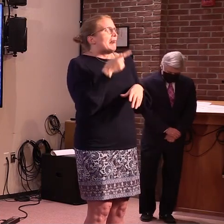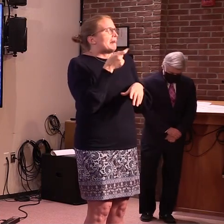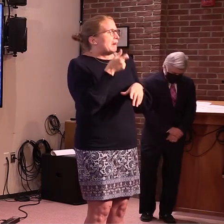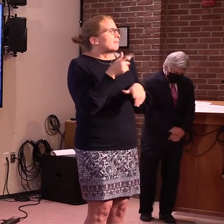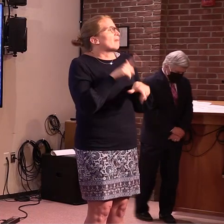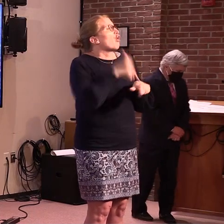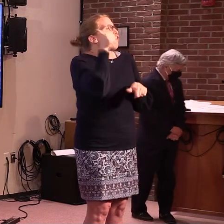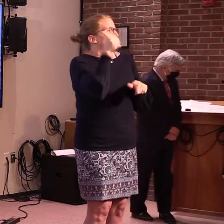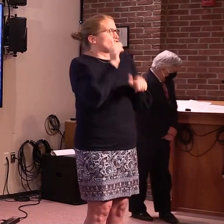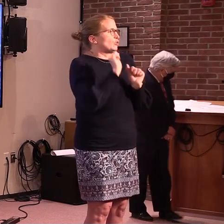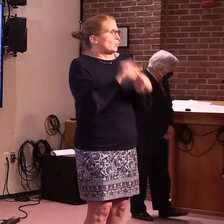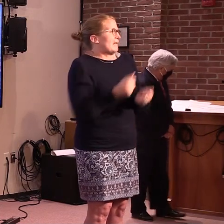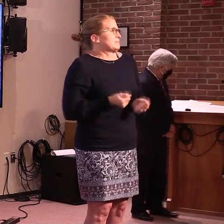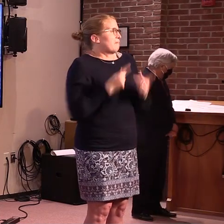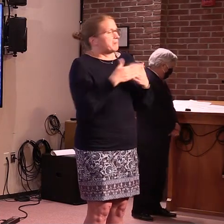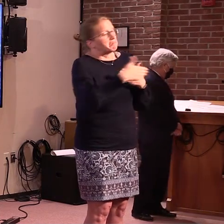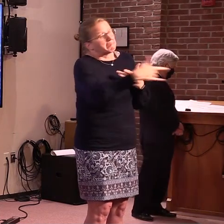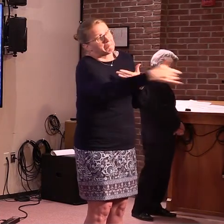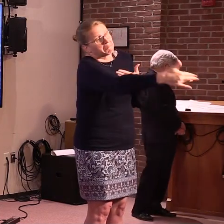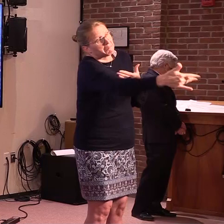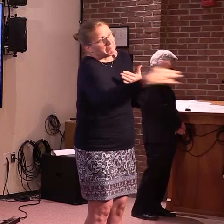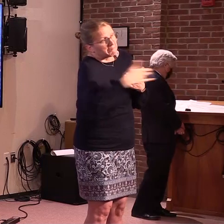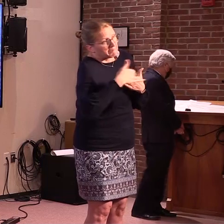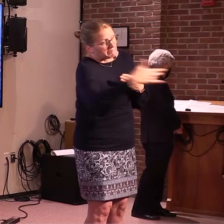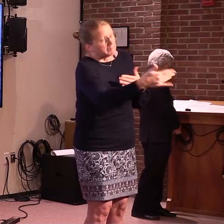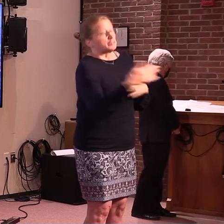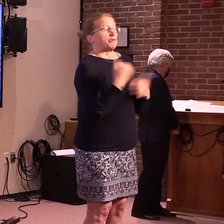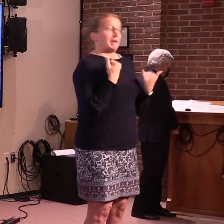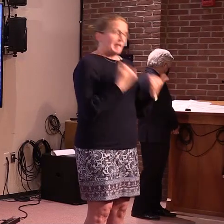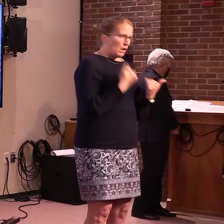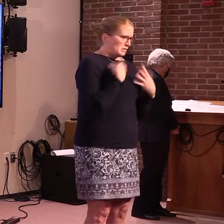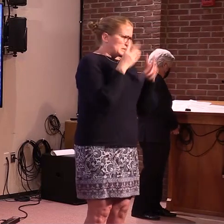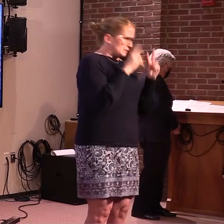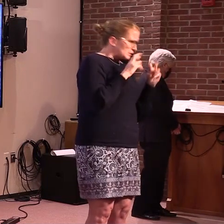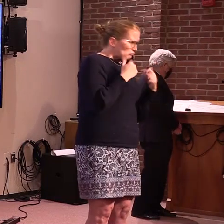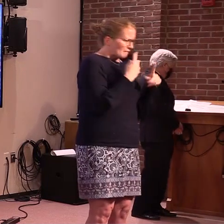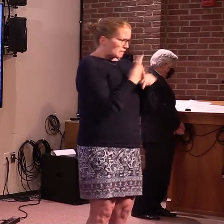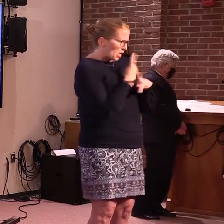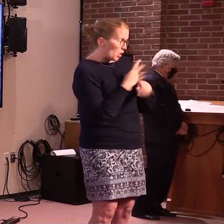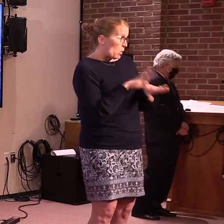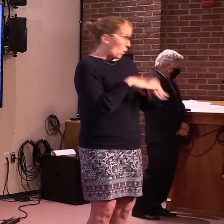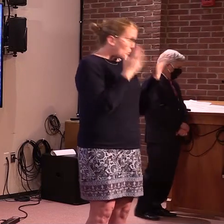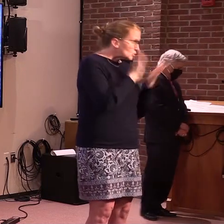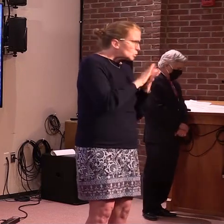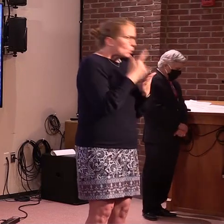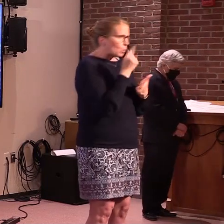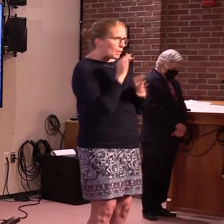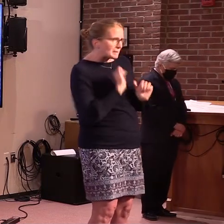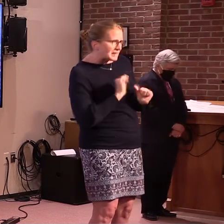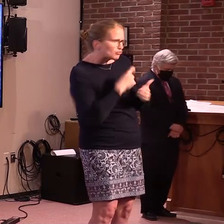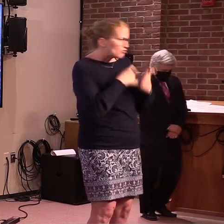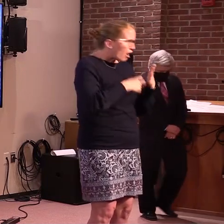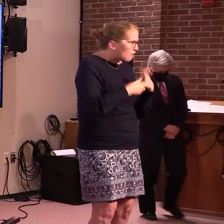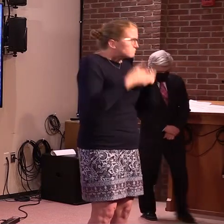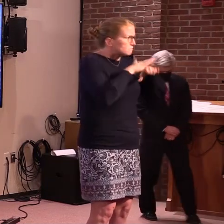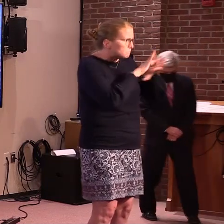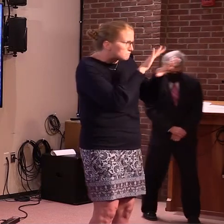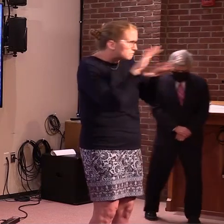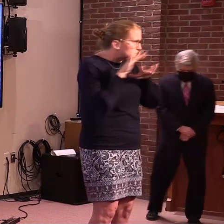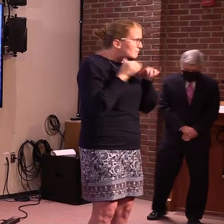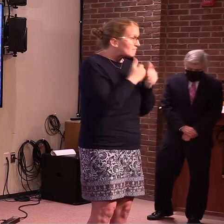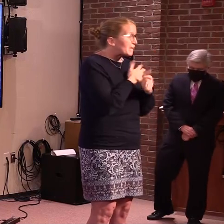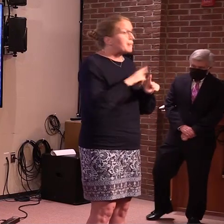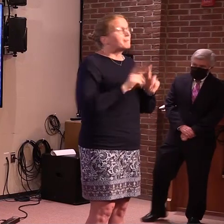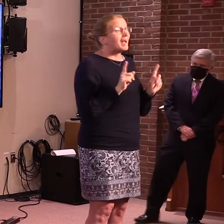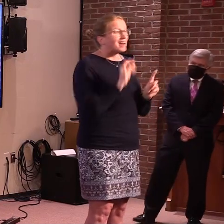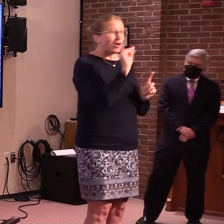are certainly focused on reopening a school and what those potential costs might be. But as I'm sure you're aware, we also have a potential significant